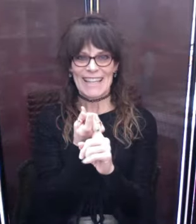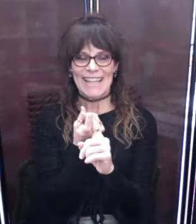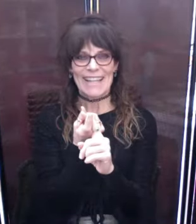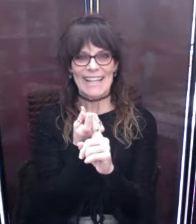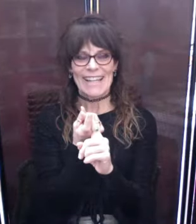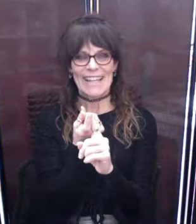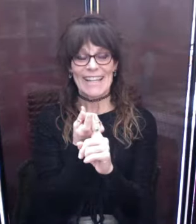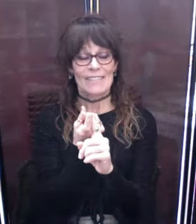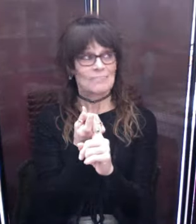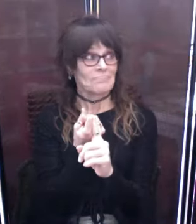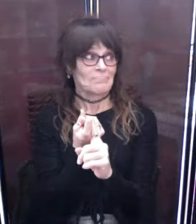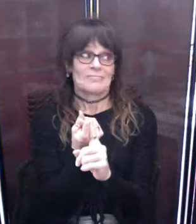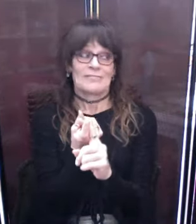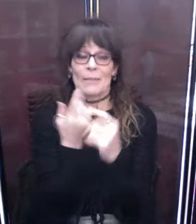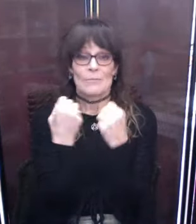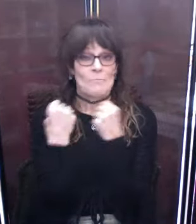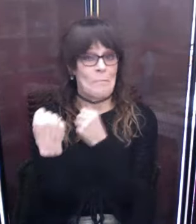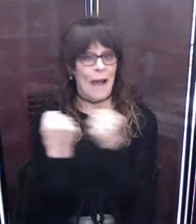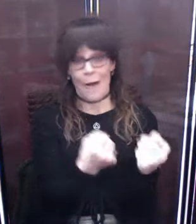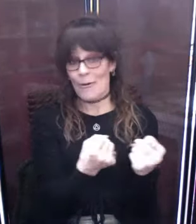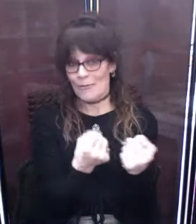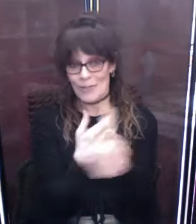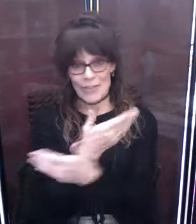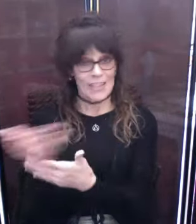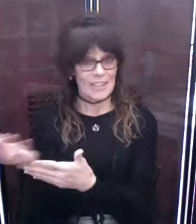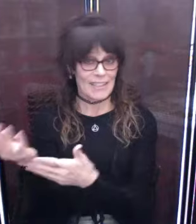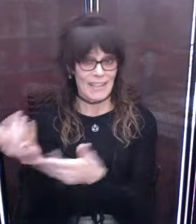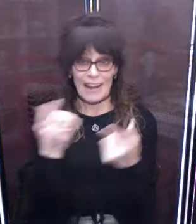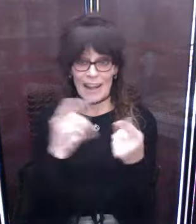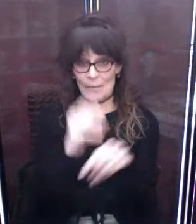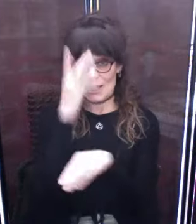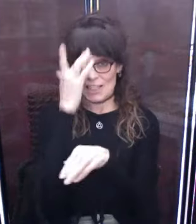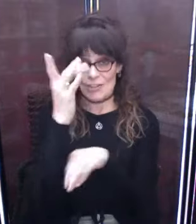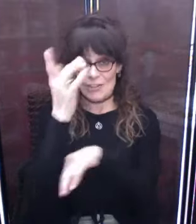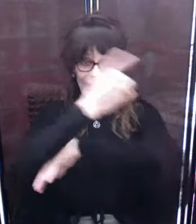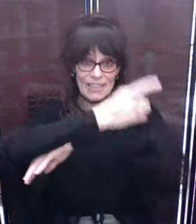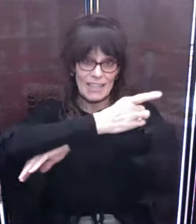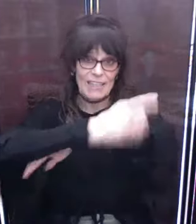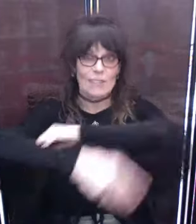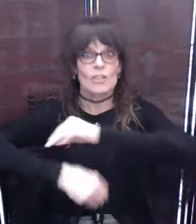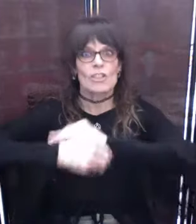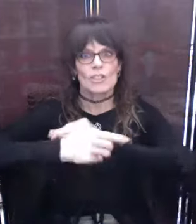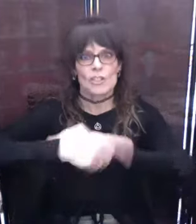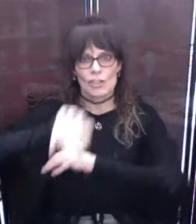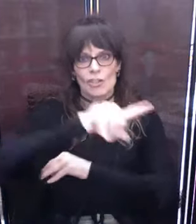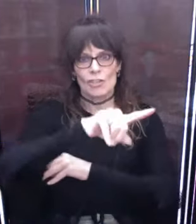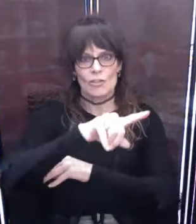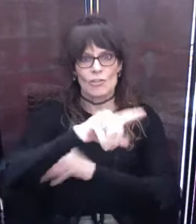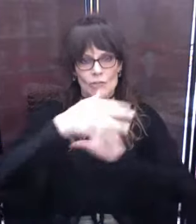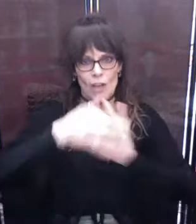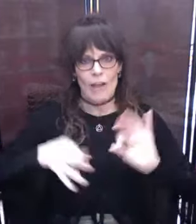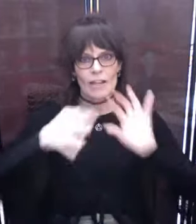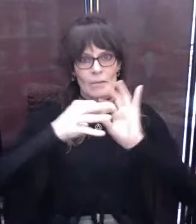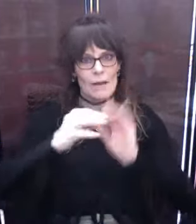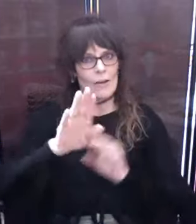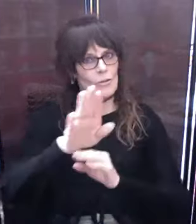One of the most powerful things that happened in those early days, in addition to you guys talking about your drinking honestly and openly the way